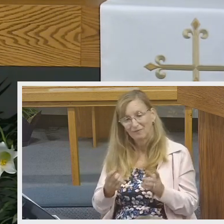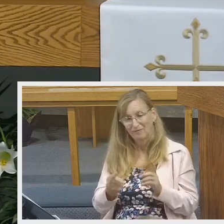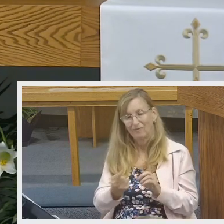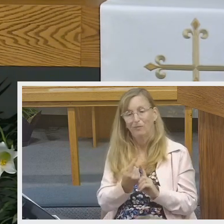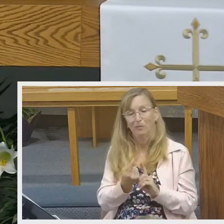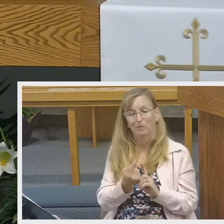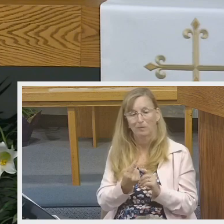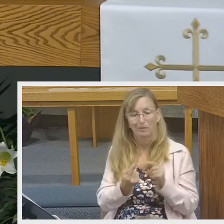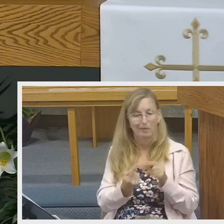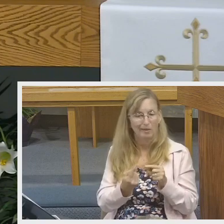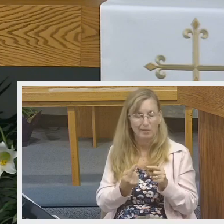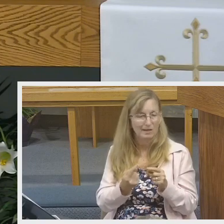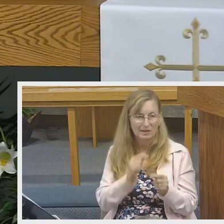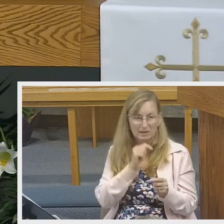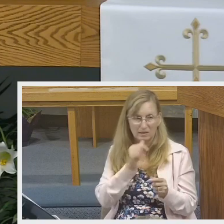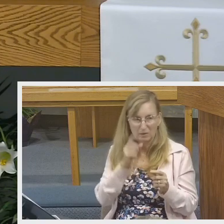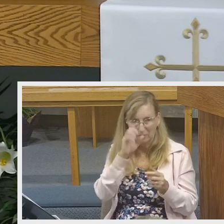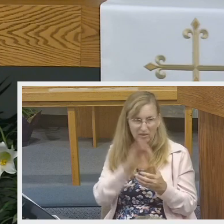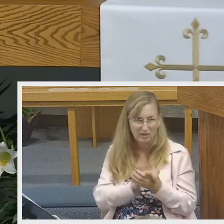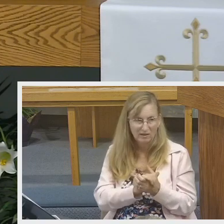disbelief or with doubt.